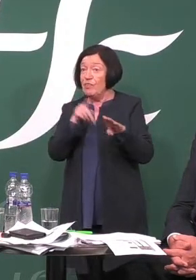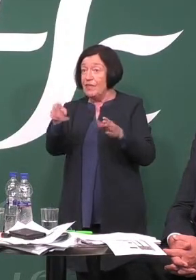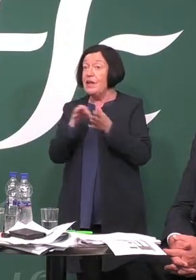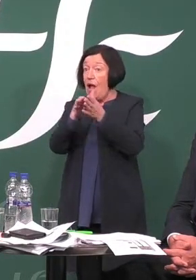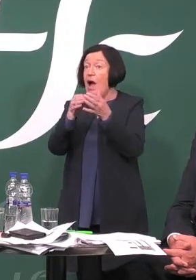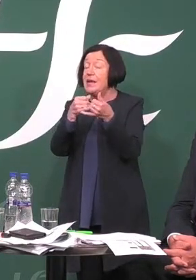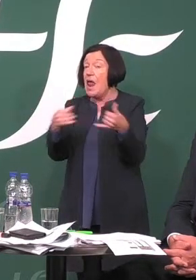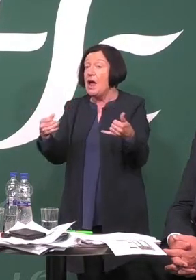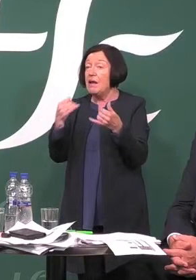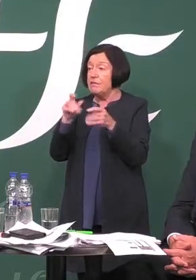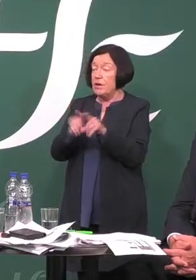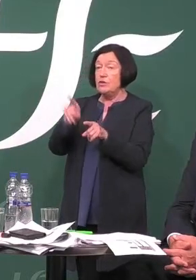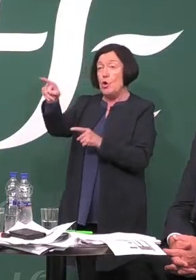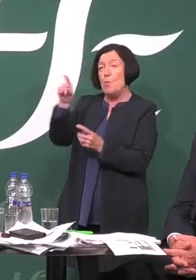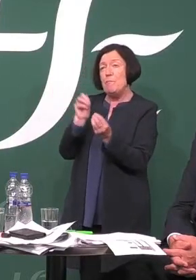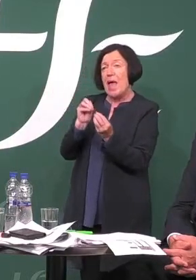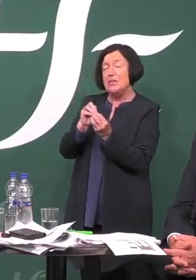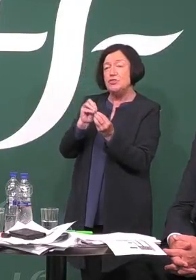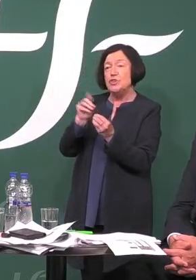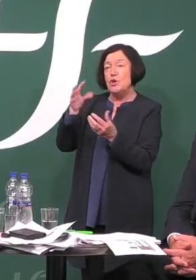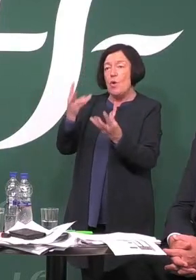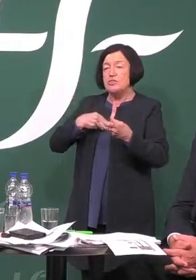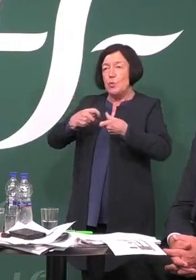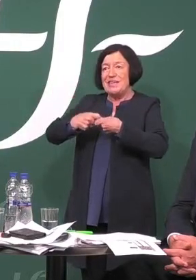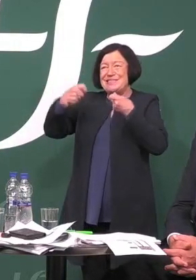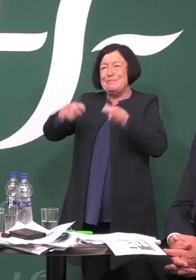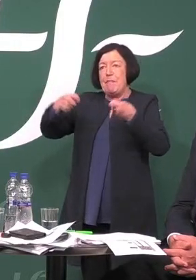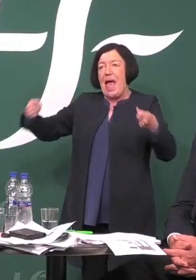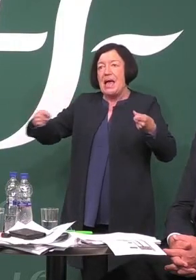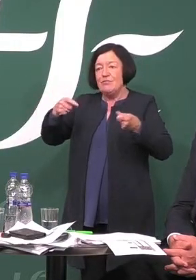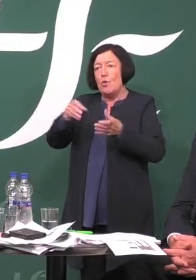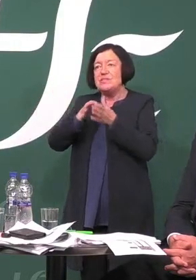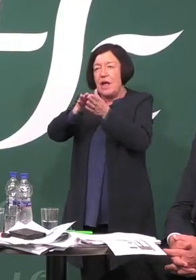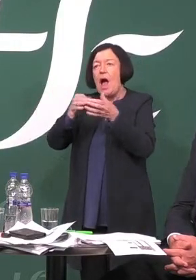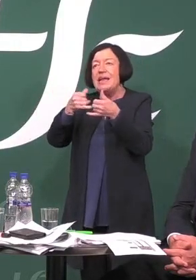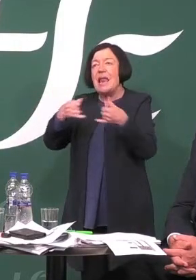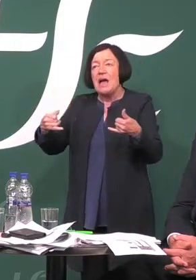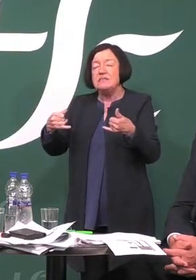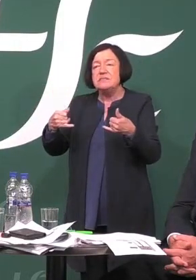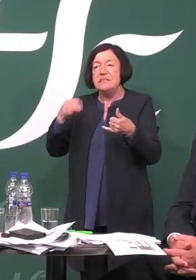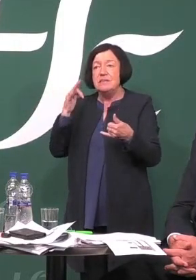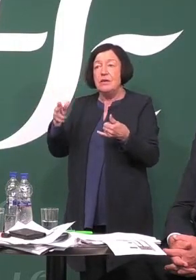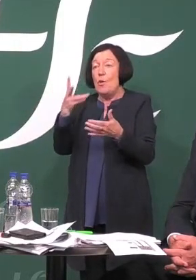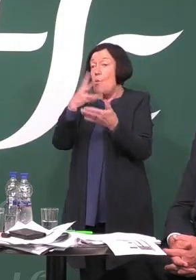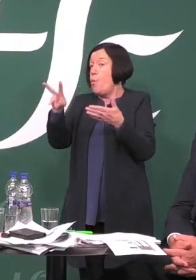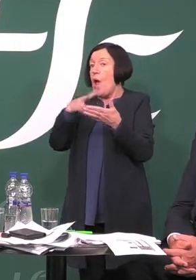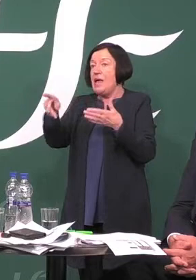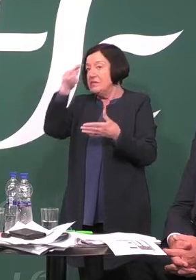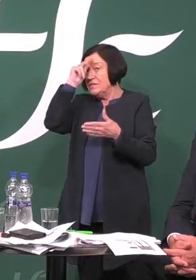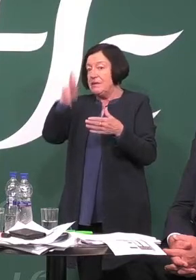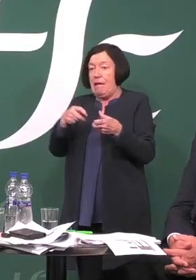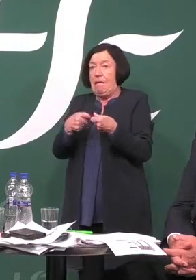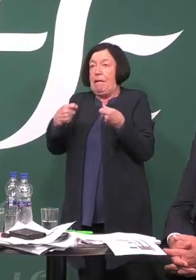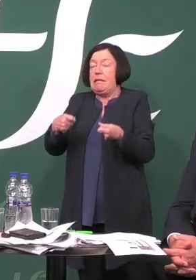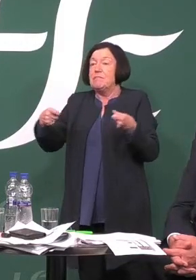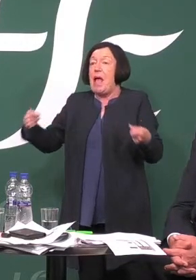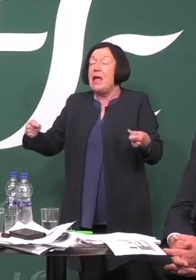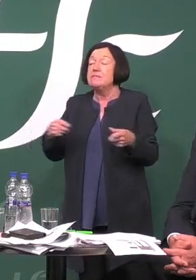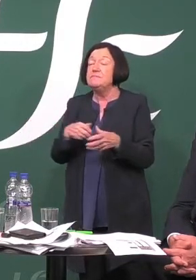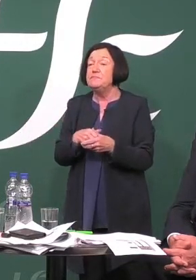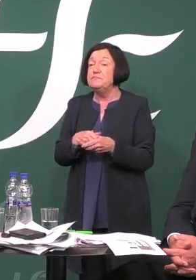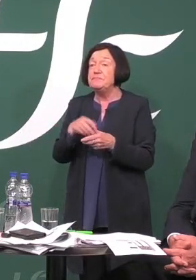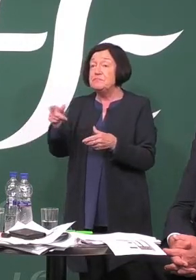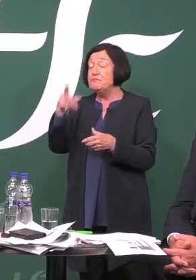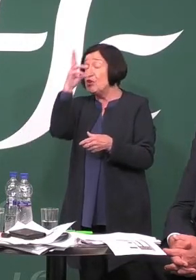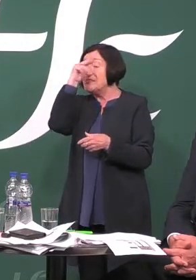guidelines. And like you're saying, you'd like to expand those guidelines now as well. If so, when do you think those expansions will happen?